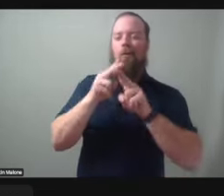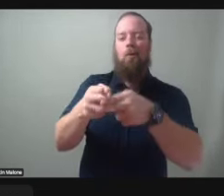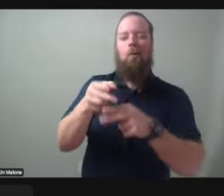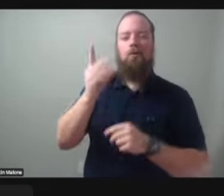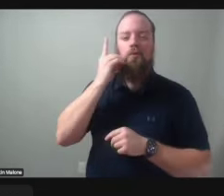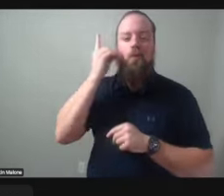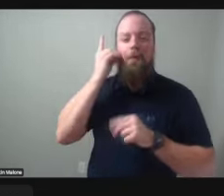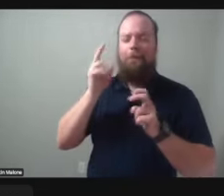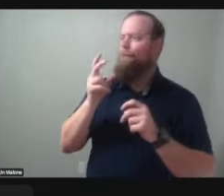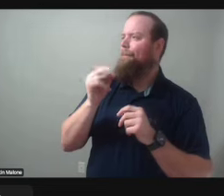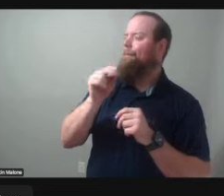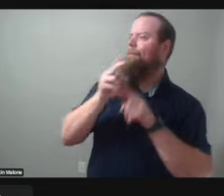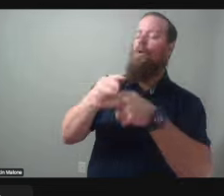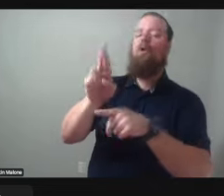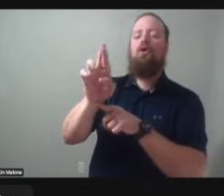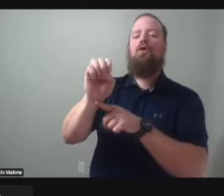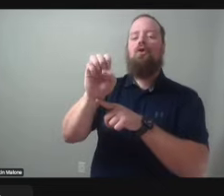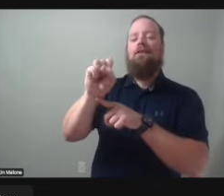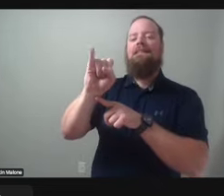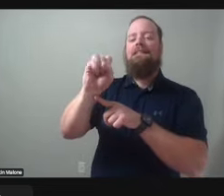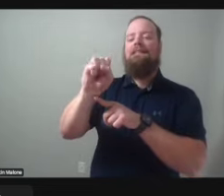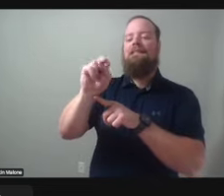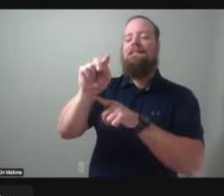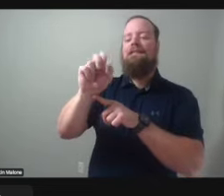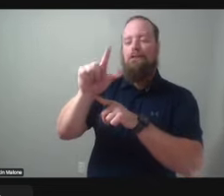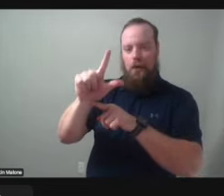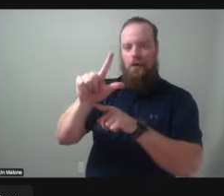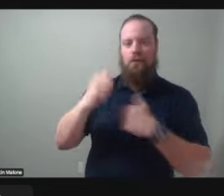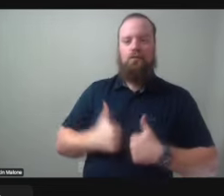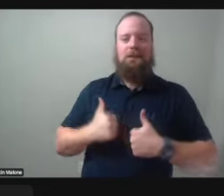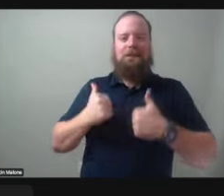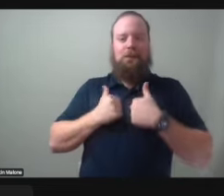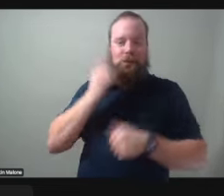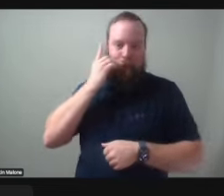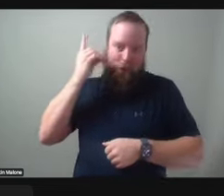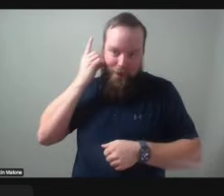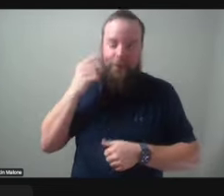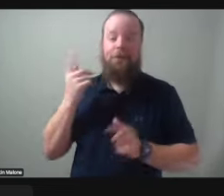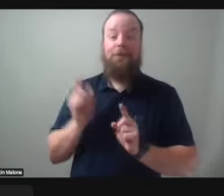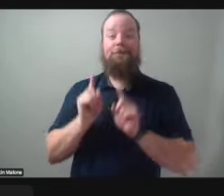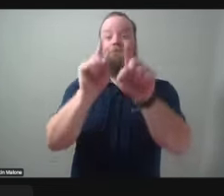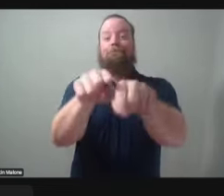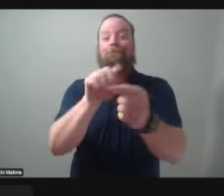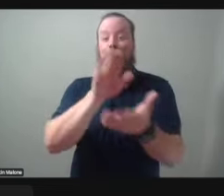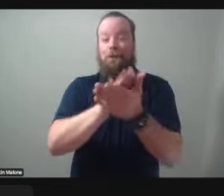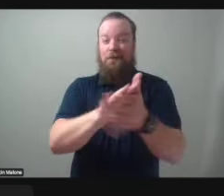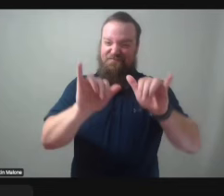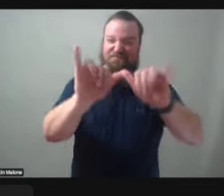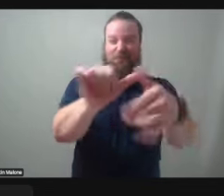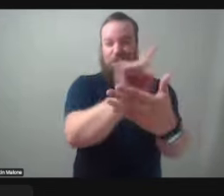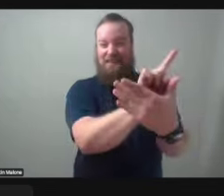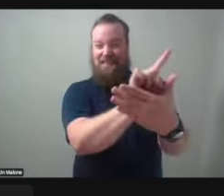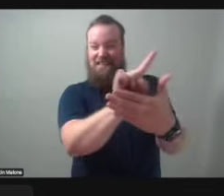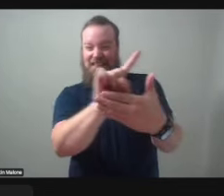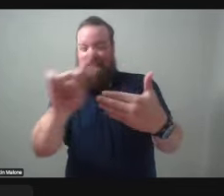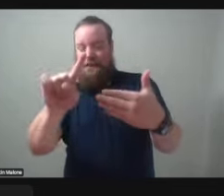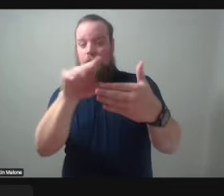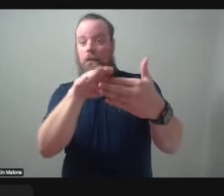different additional supports and services, and so the stigma comes that with that in a mainstream